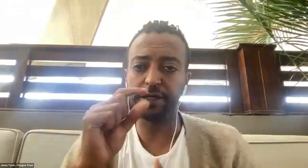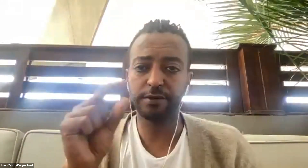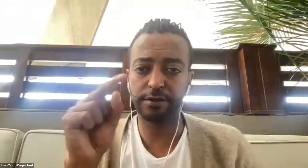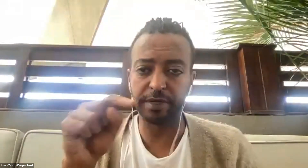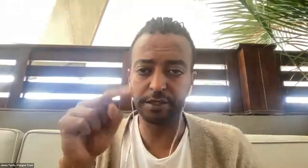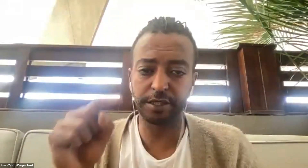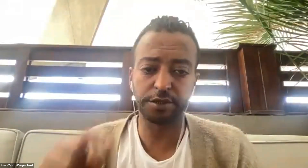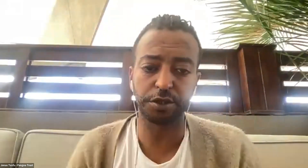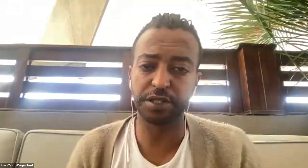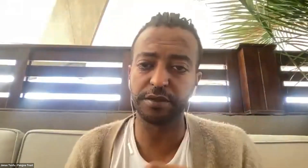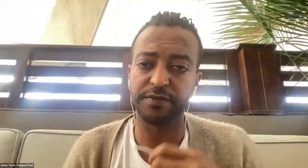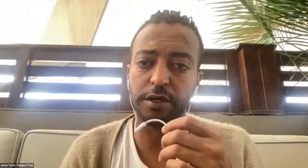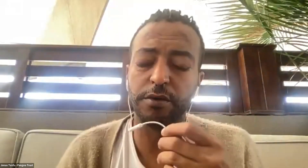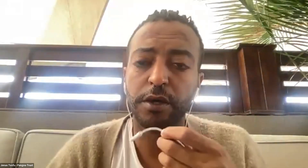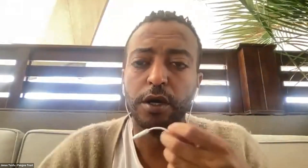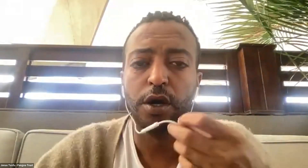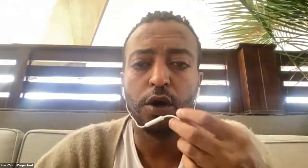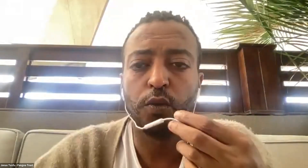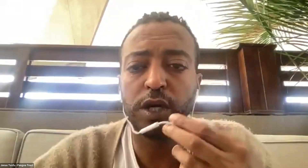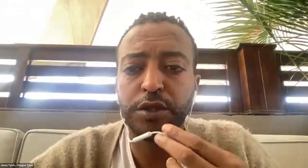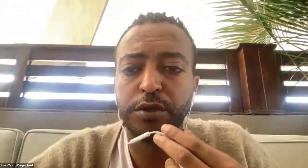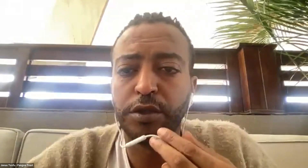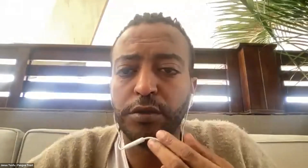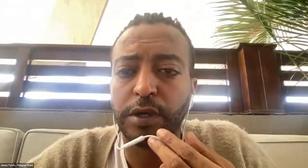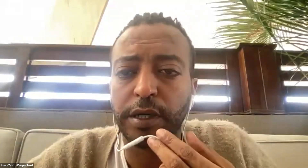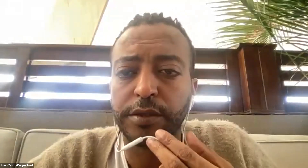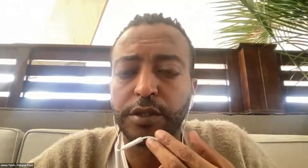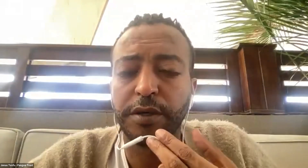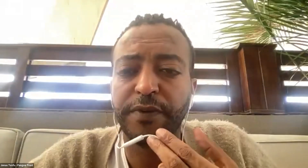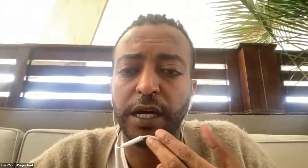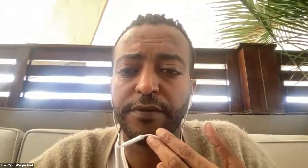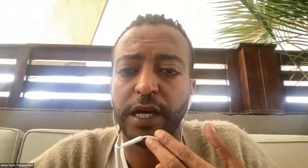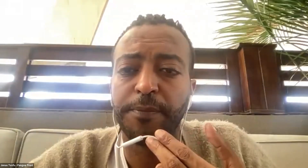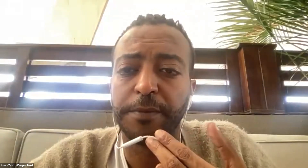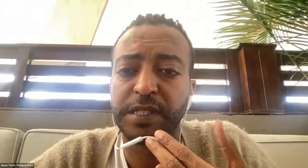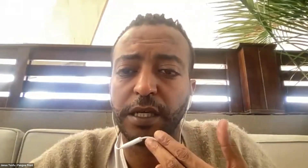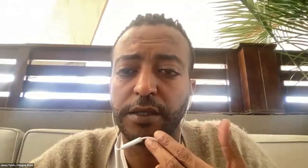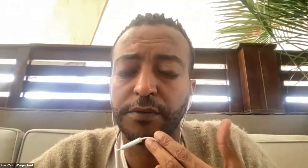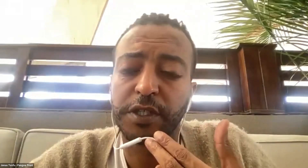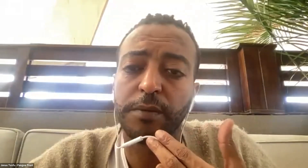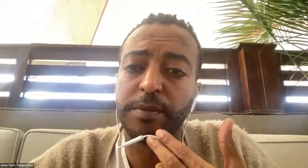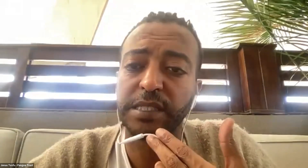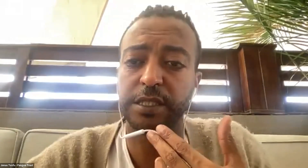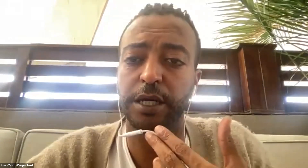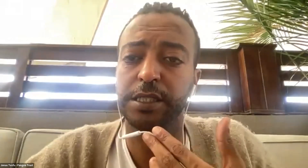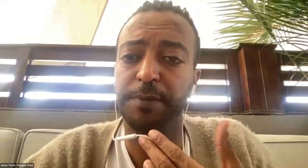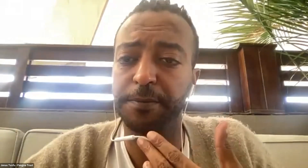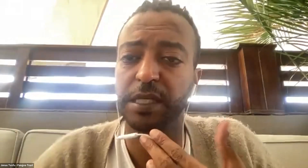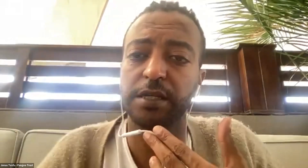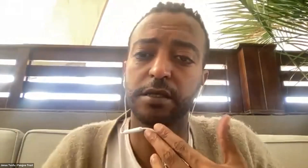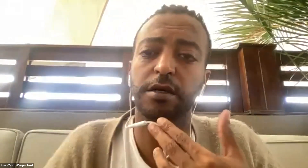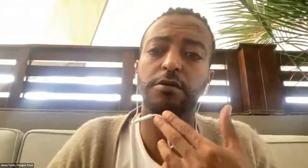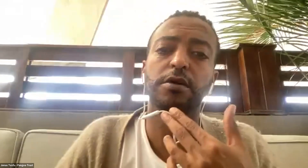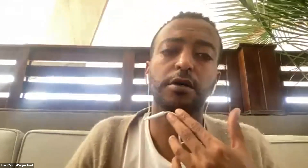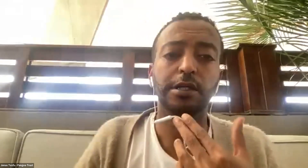blinking, right? The button as you showed in the video. What do you do? So if I have epilepsy, so for example, my sister has